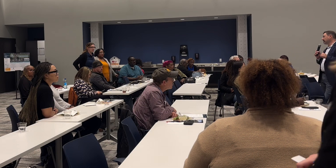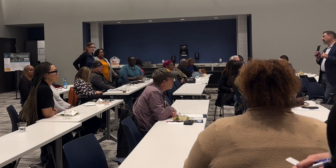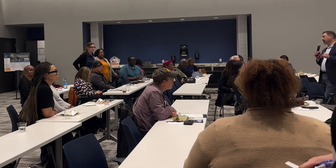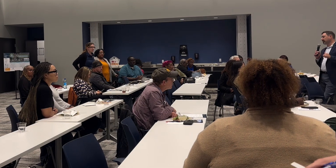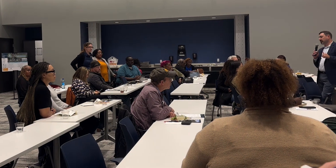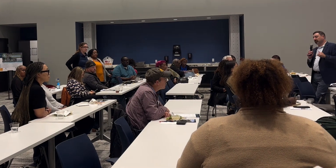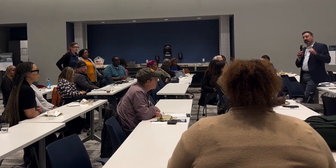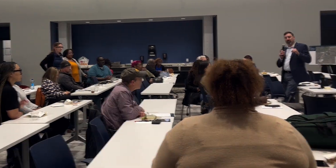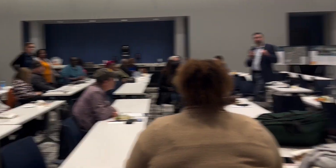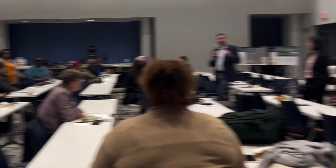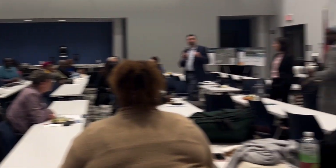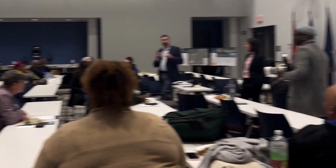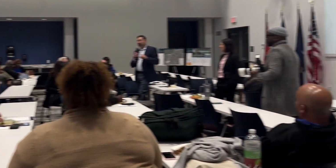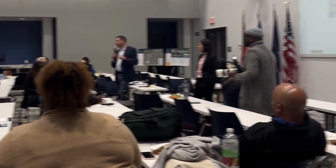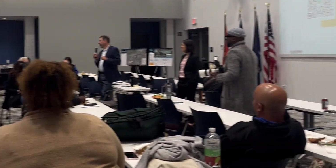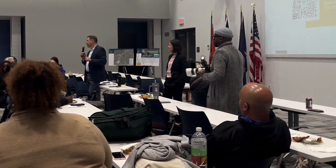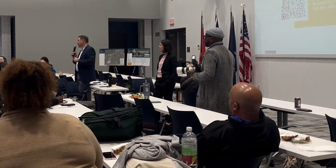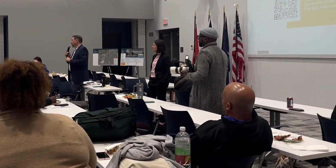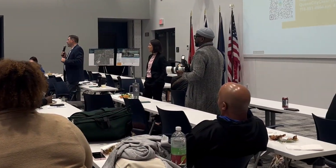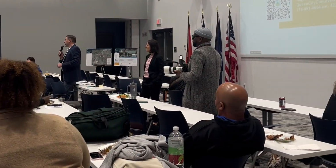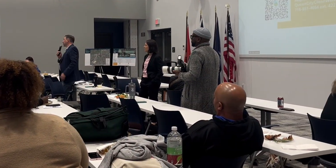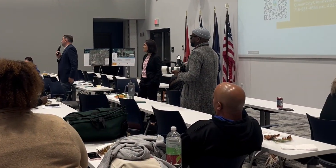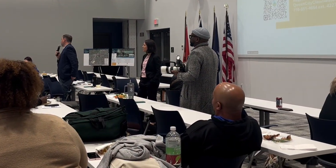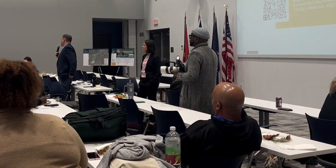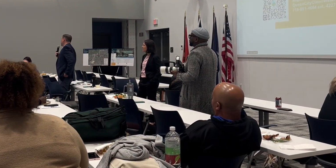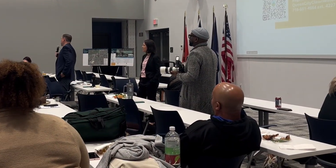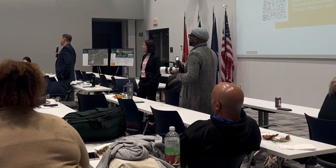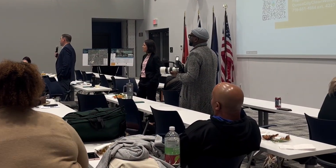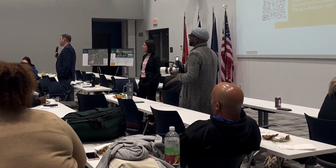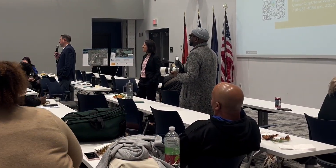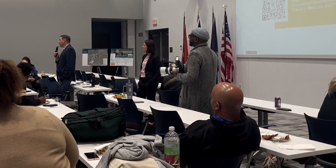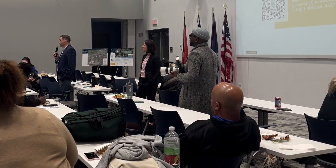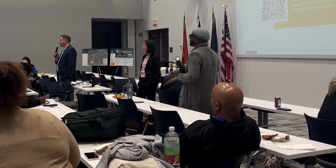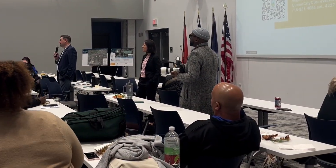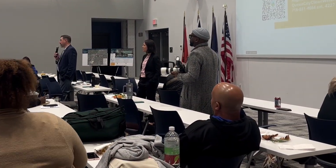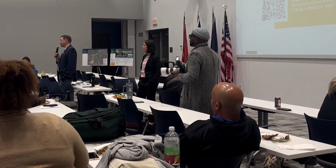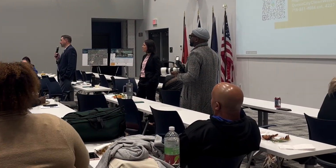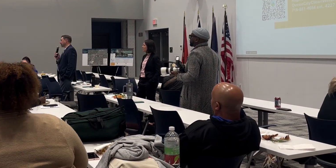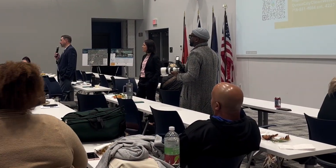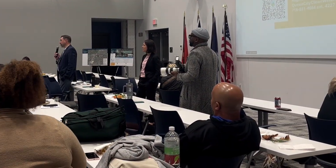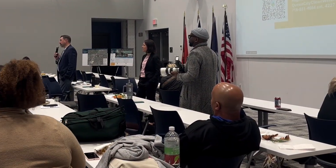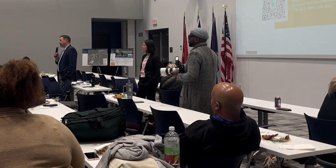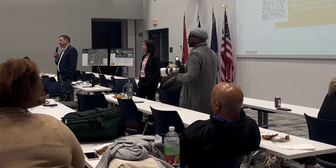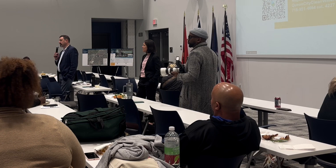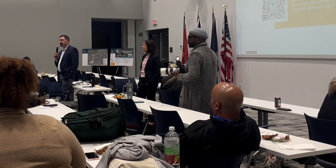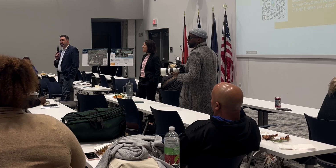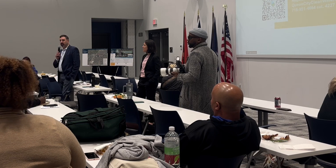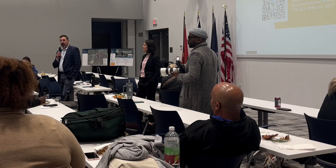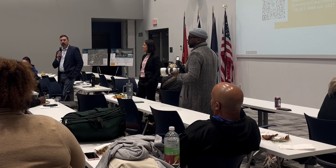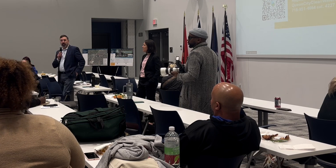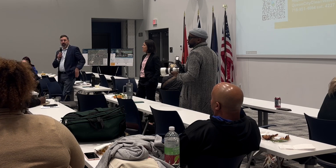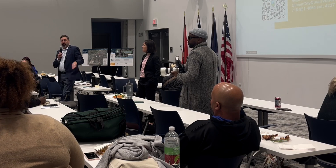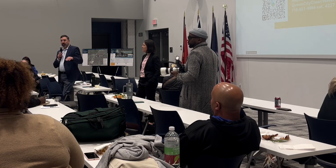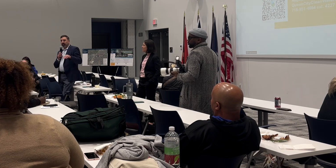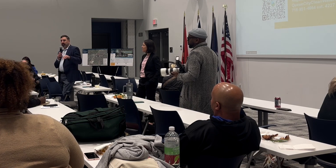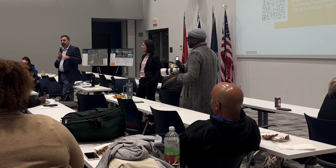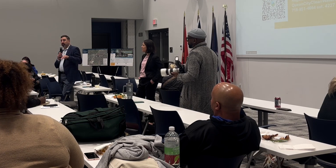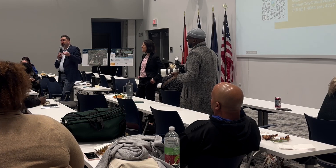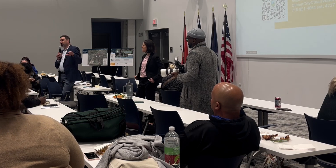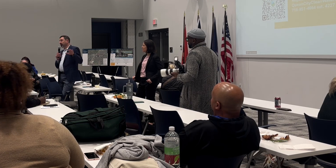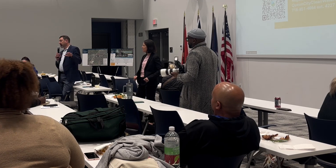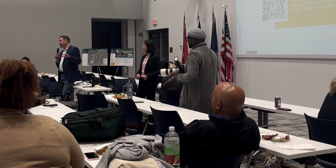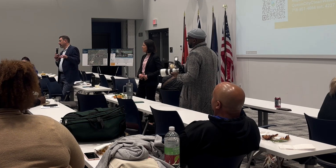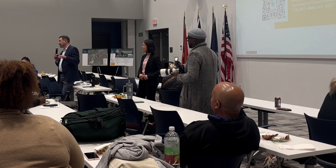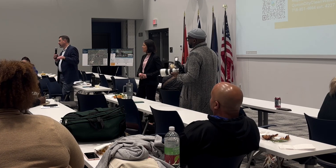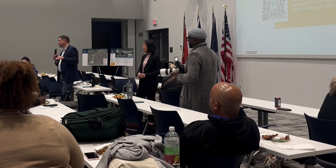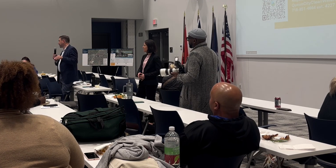Scadequita tunnel is so deep. So the question was, what's the pumping capacity of the project? So the